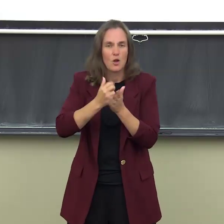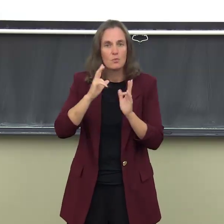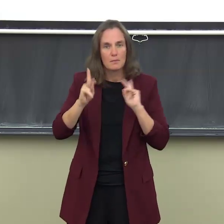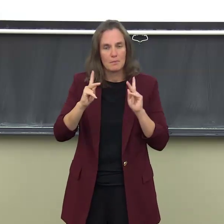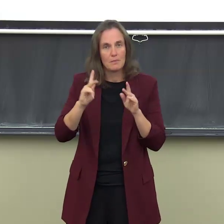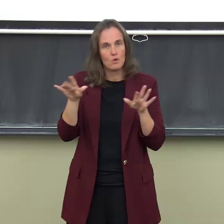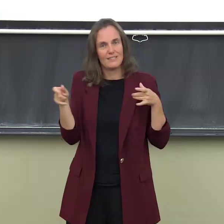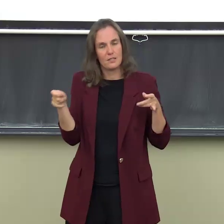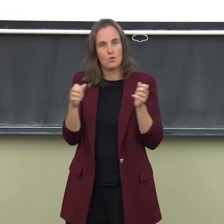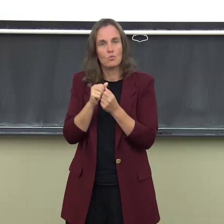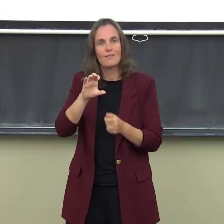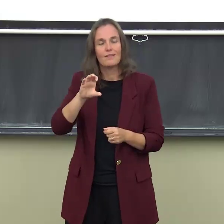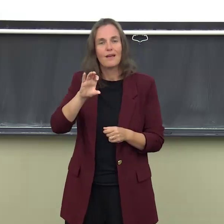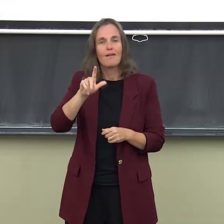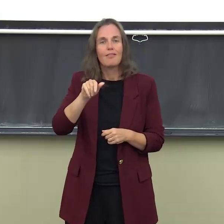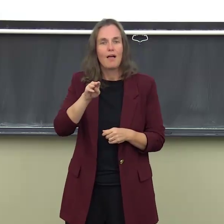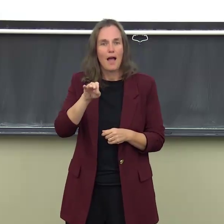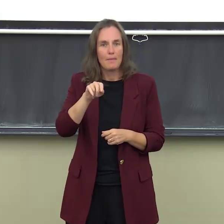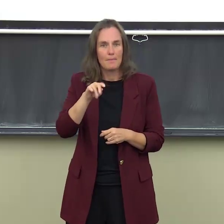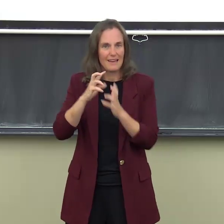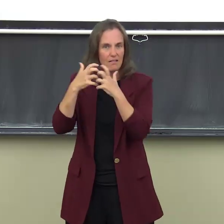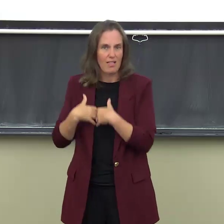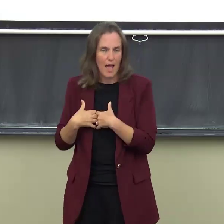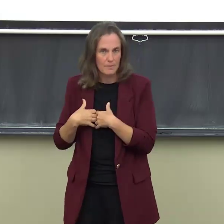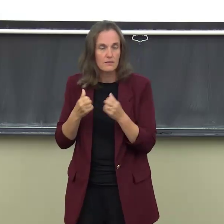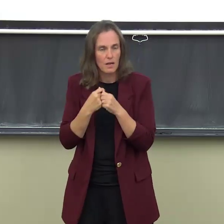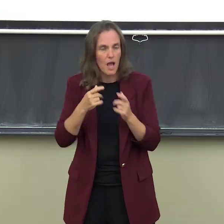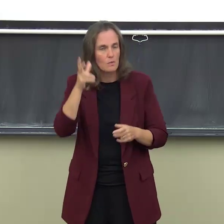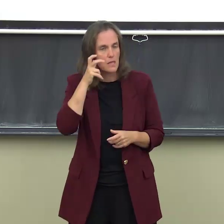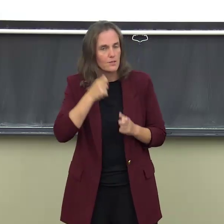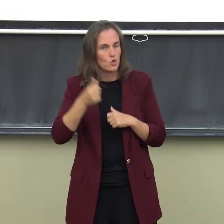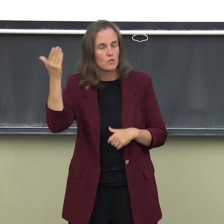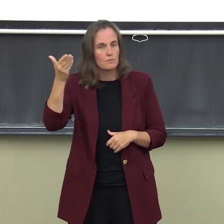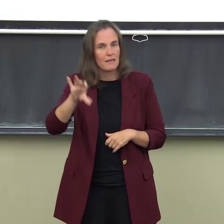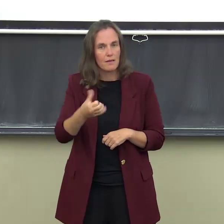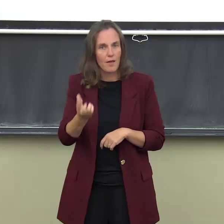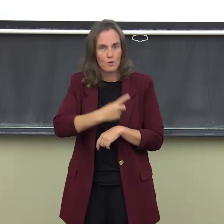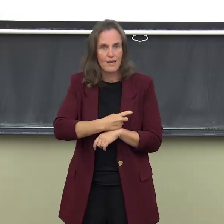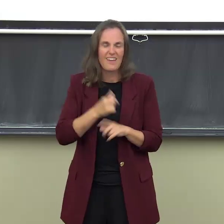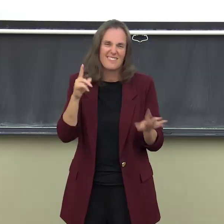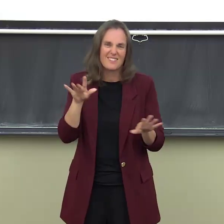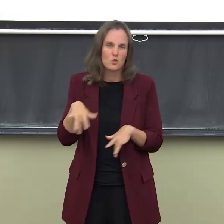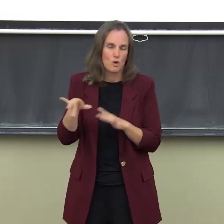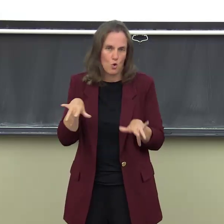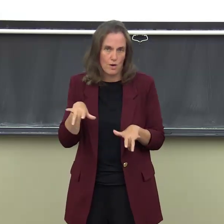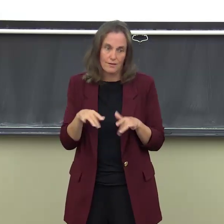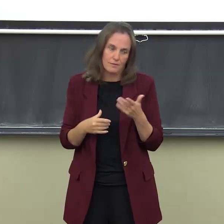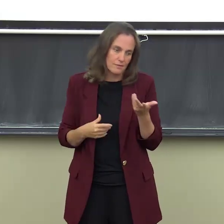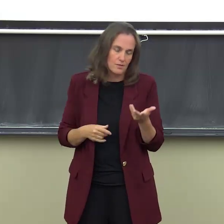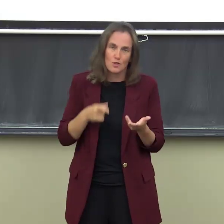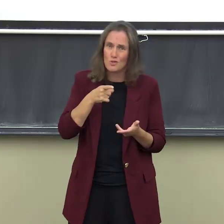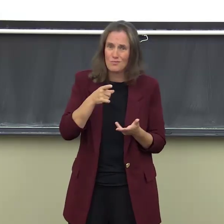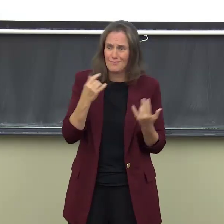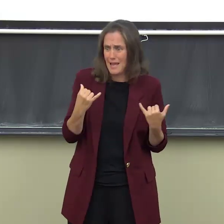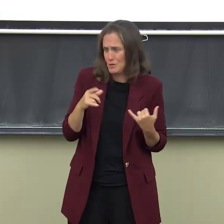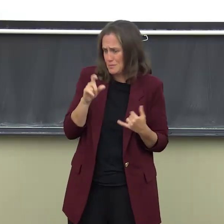grief that comes with climate collapse. And I was listening to her speak the other day, and this was a recording, so she must be in her